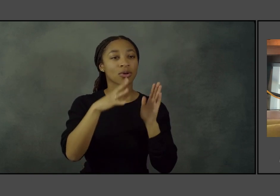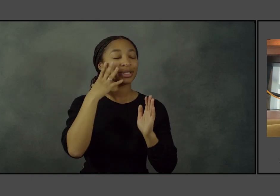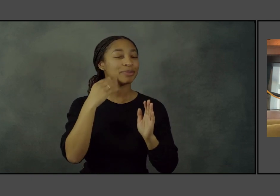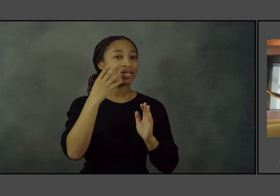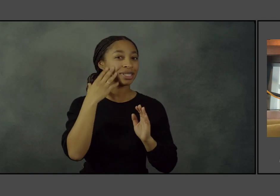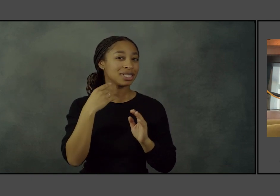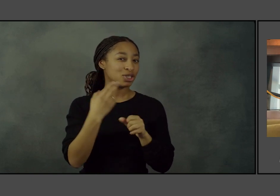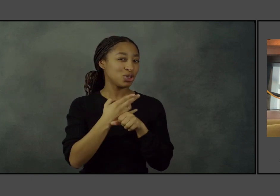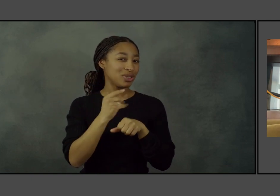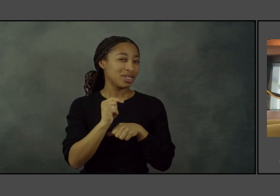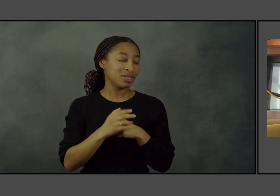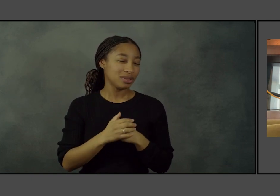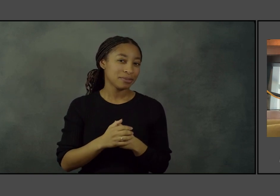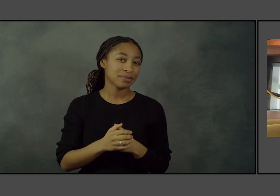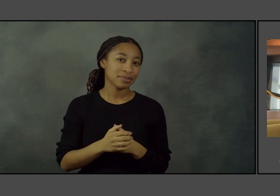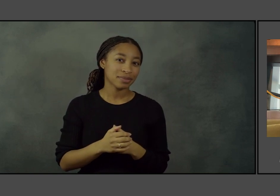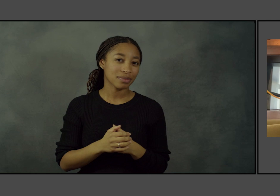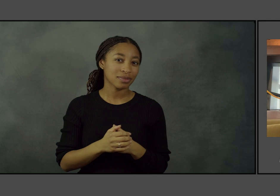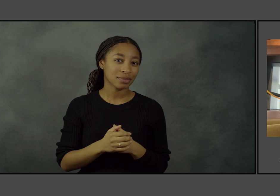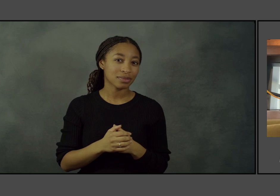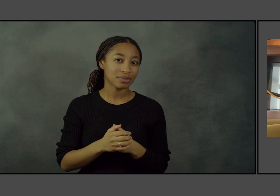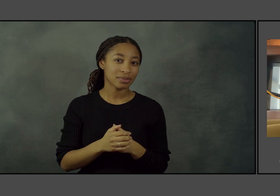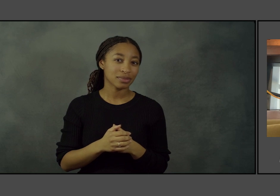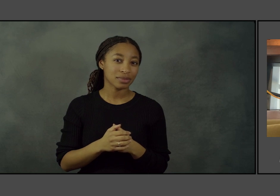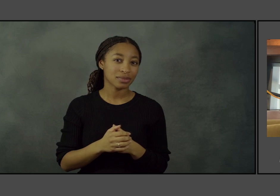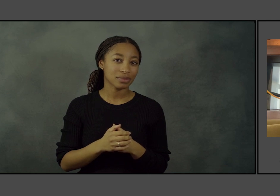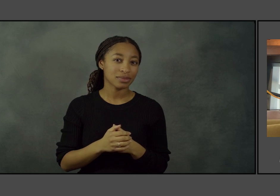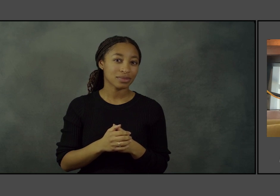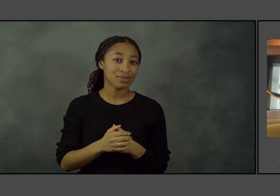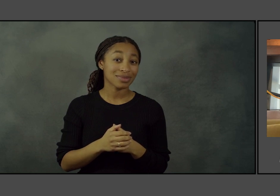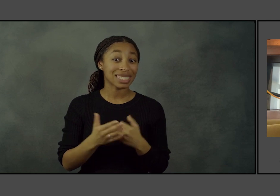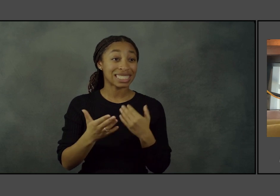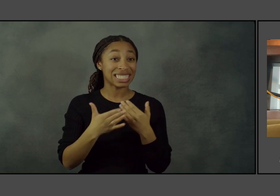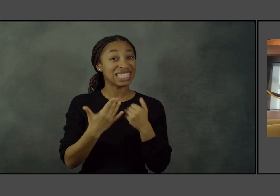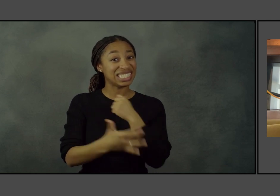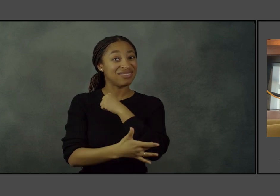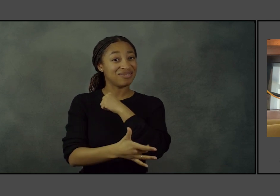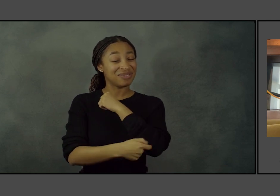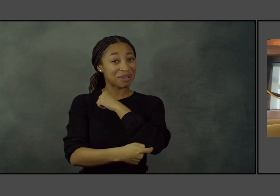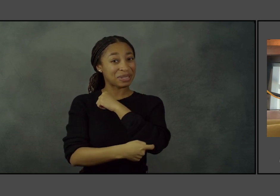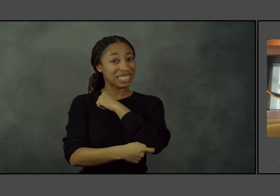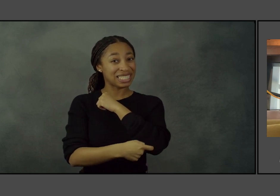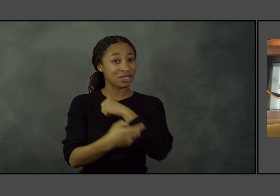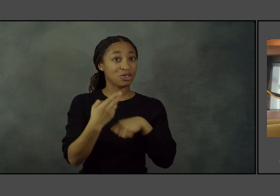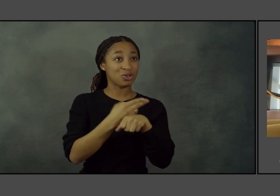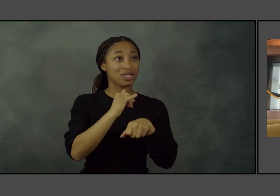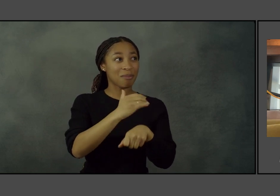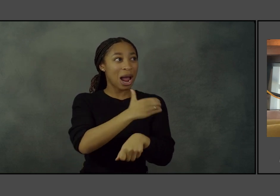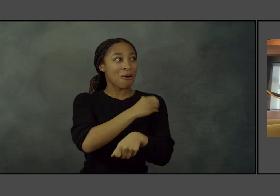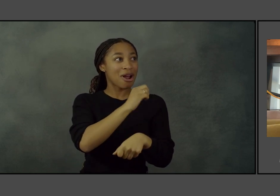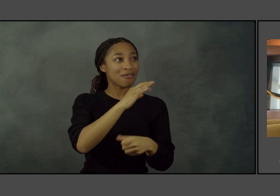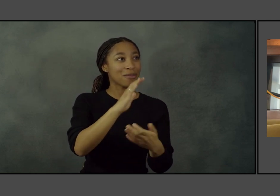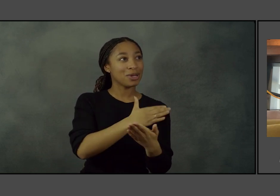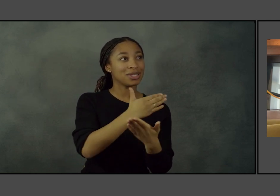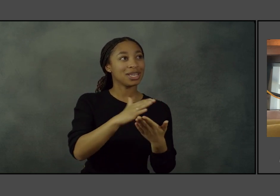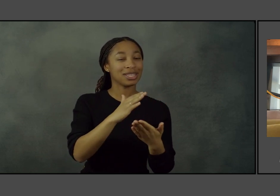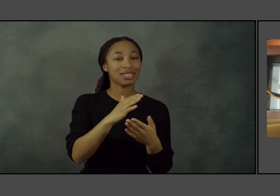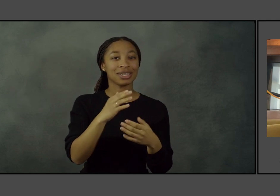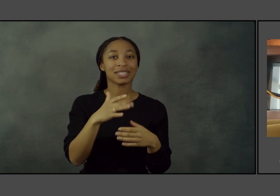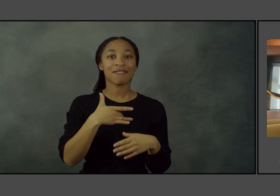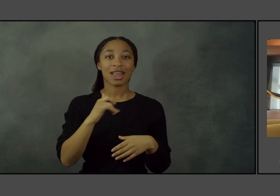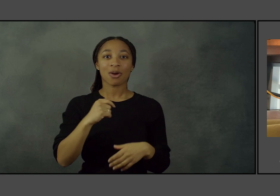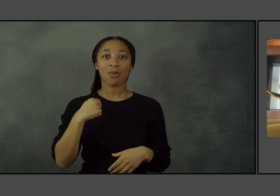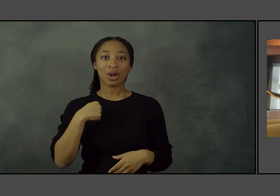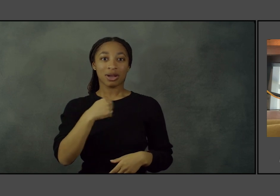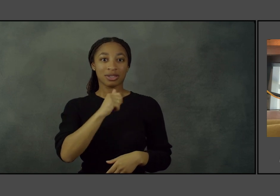very tempting to use the power in the music to feel like you are self-powered, if that makes sense. Like, Yes.